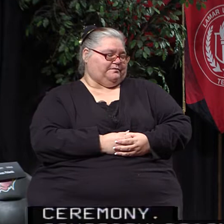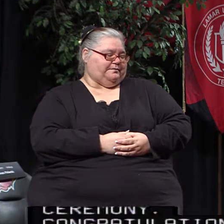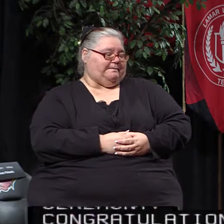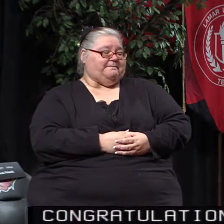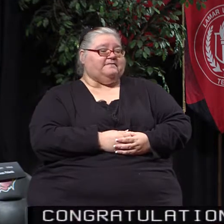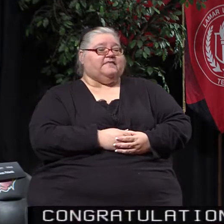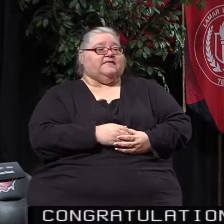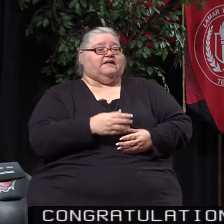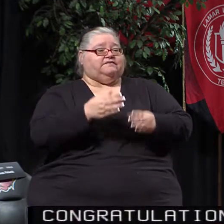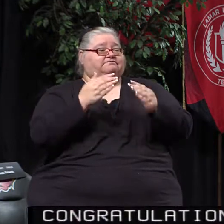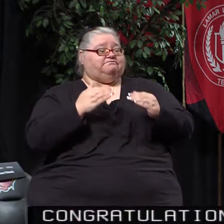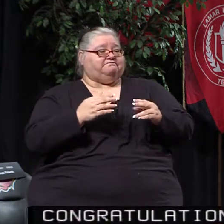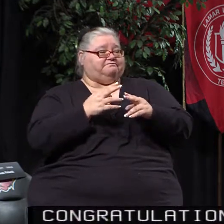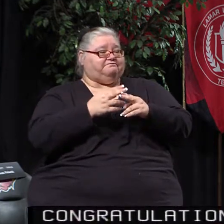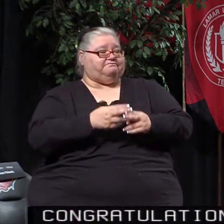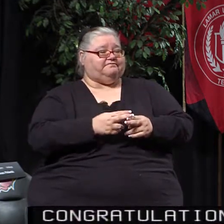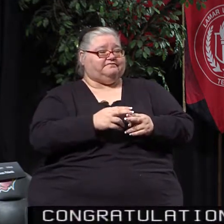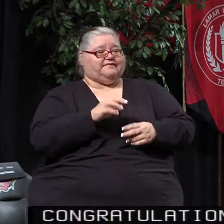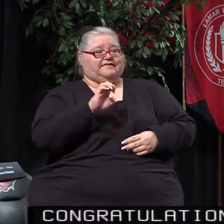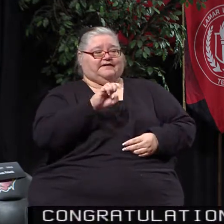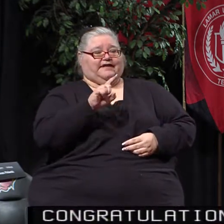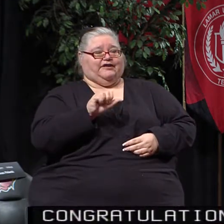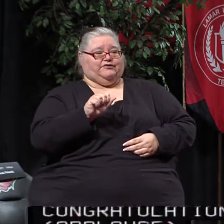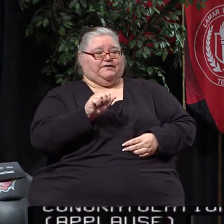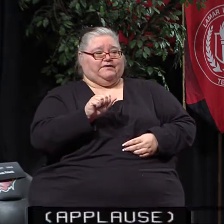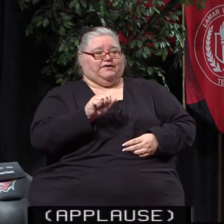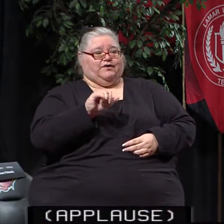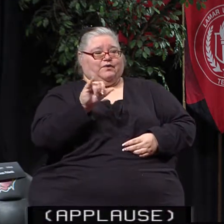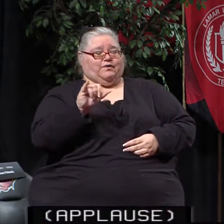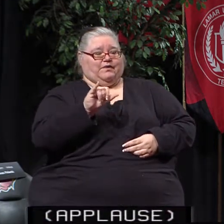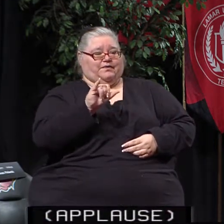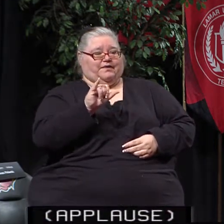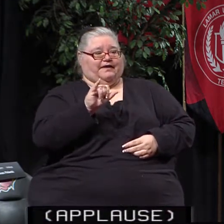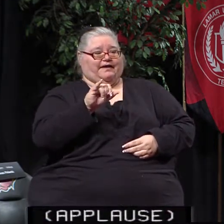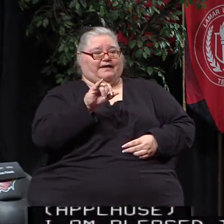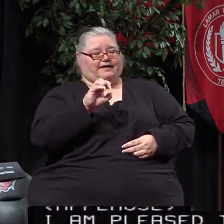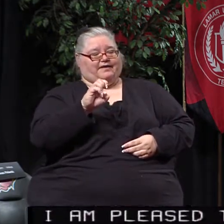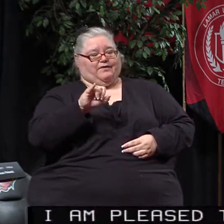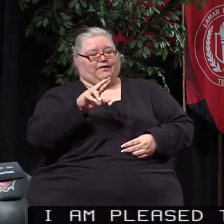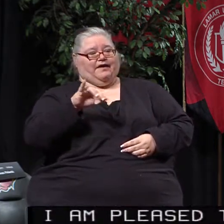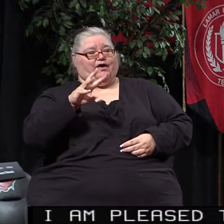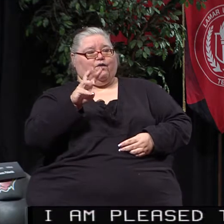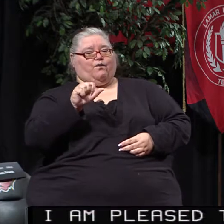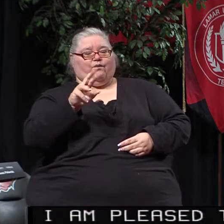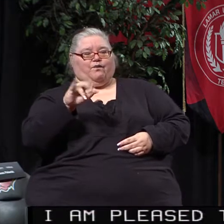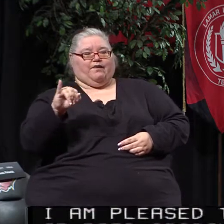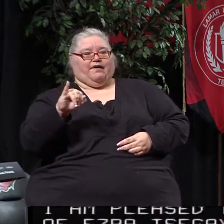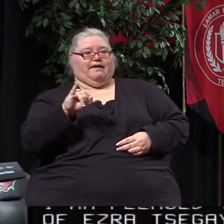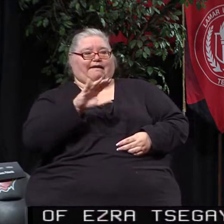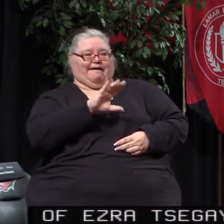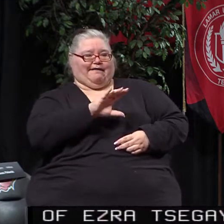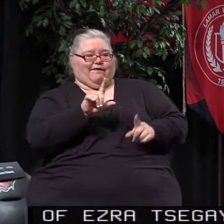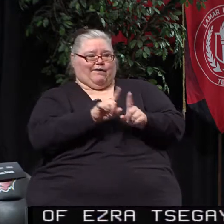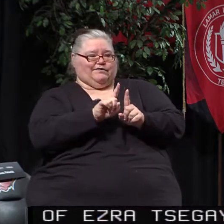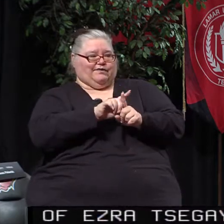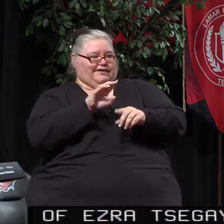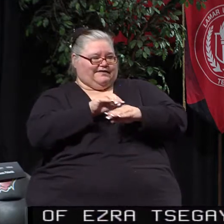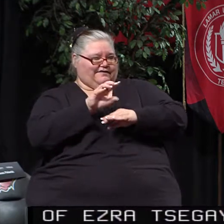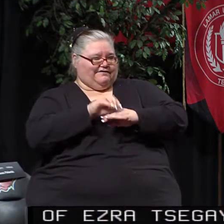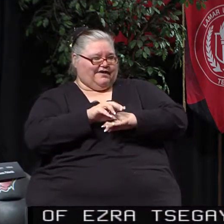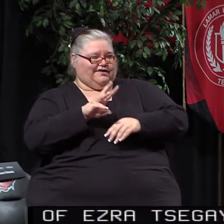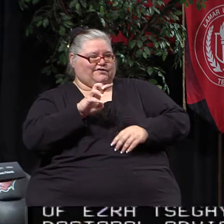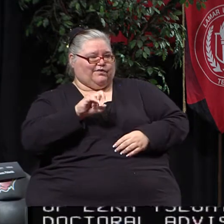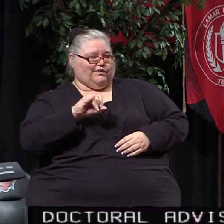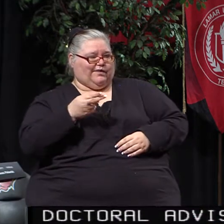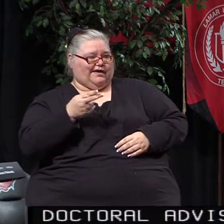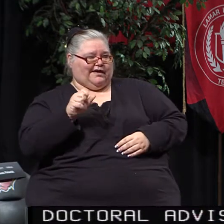I'm pleased to present the name of Ezra Wari and his doctoral advisor, Dr. Weihang Zhu. Mr.